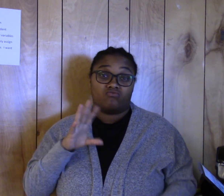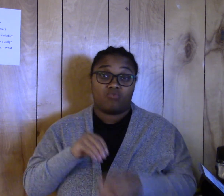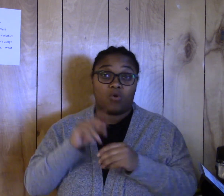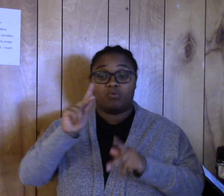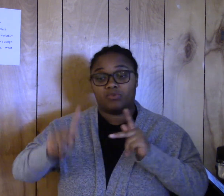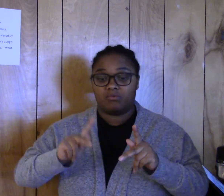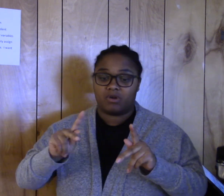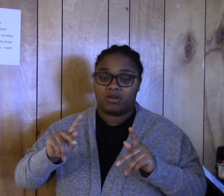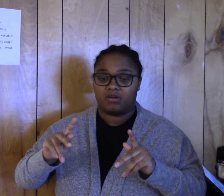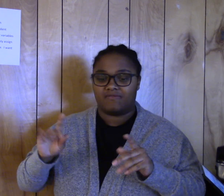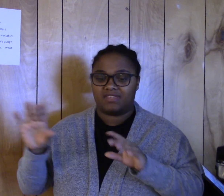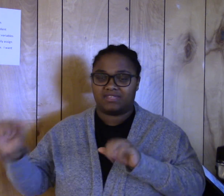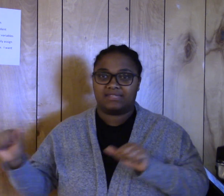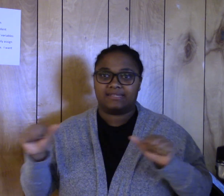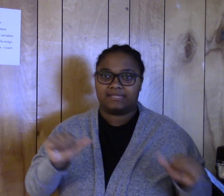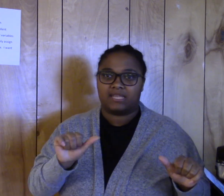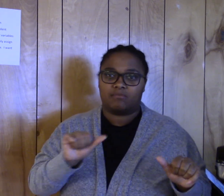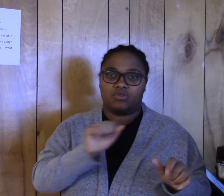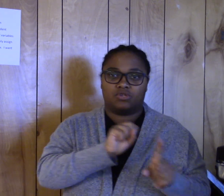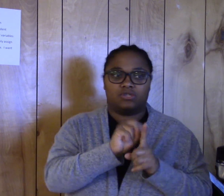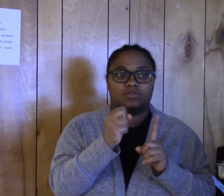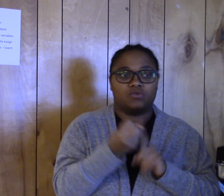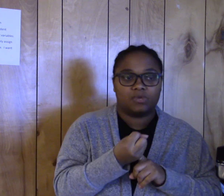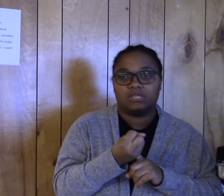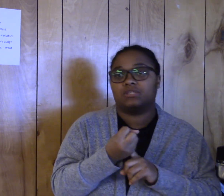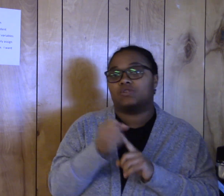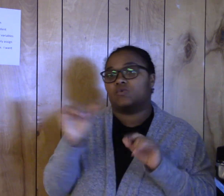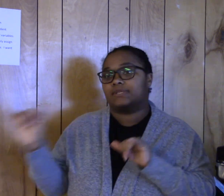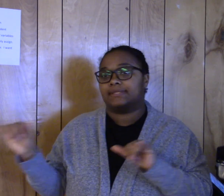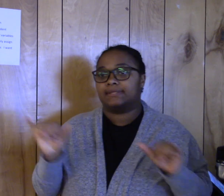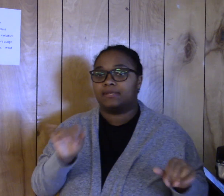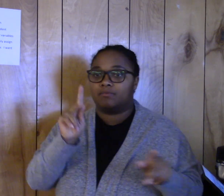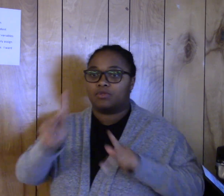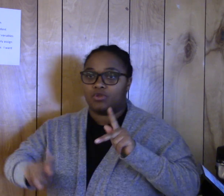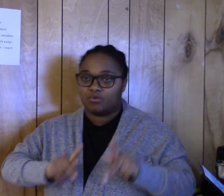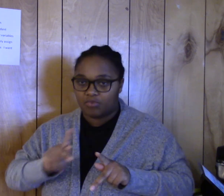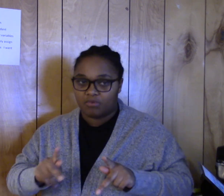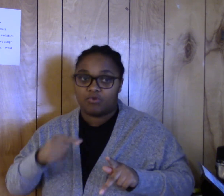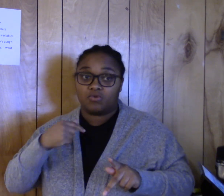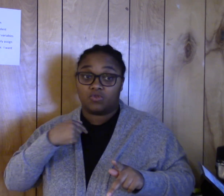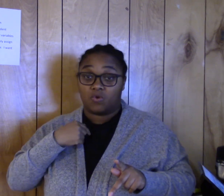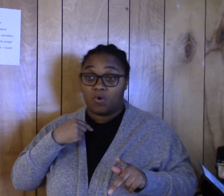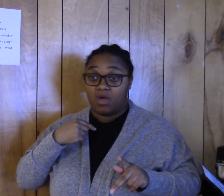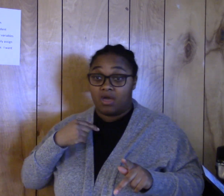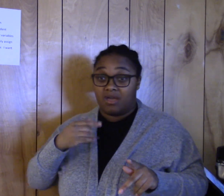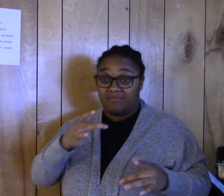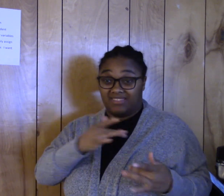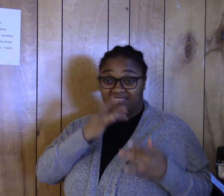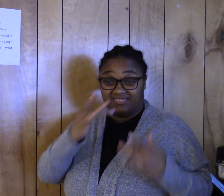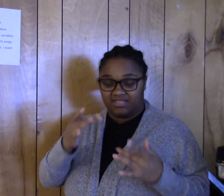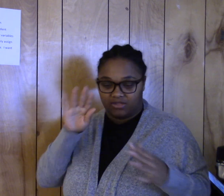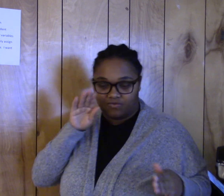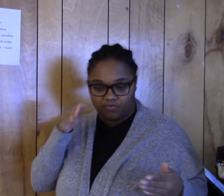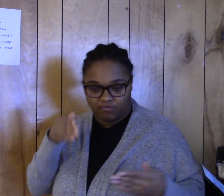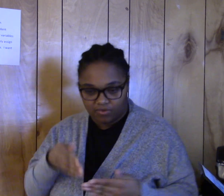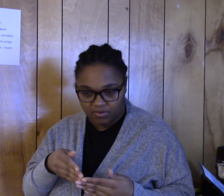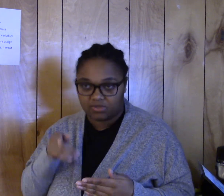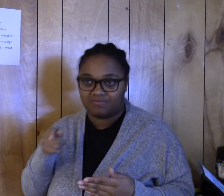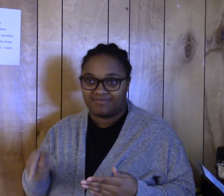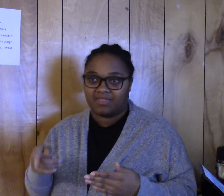that's what I'm likely to pay attention to. But the situation probably matters even more than the individual that you're dealing with,